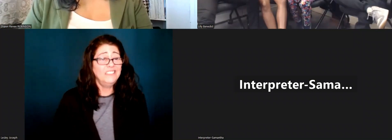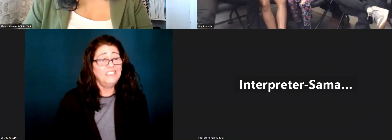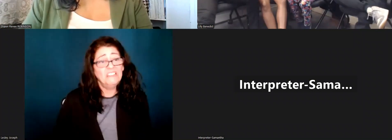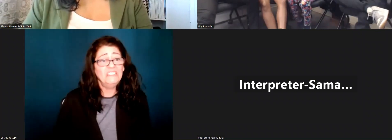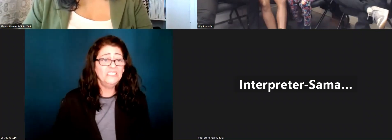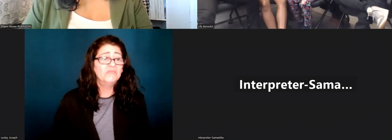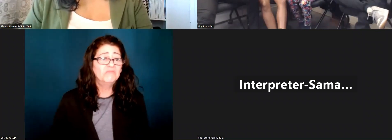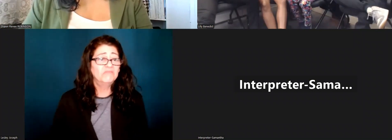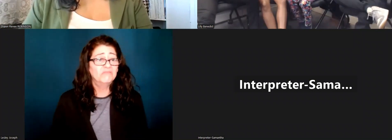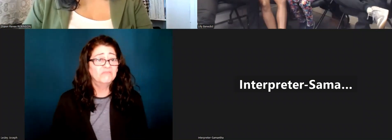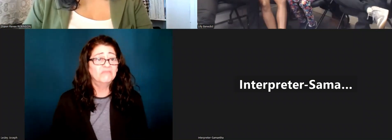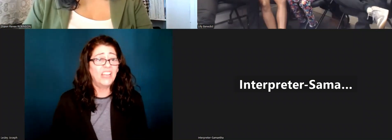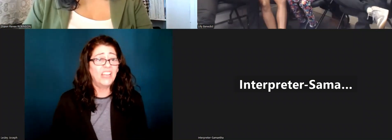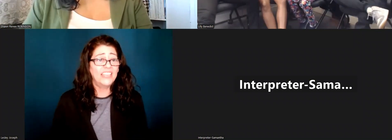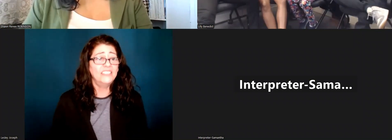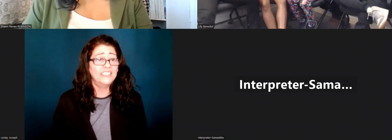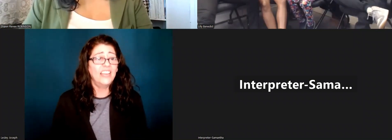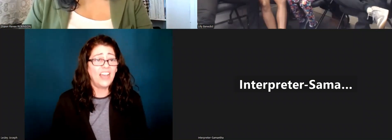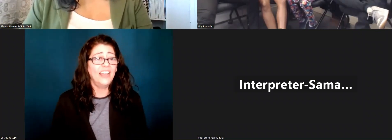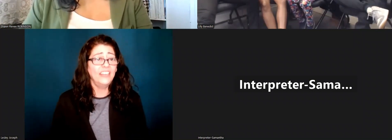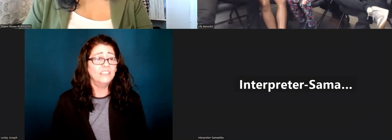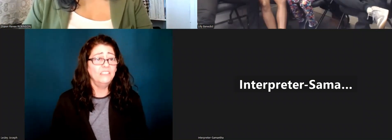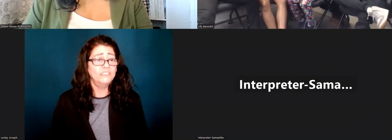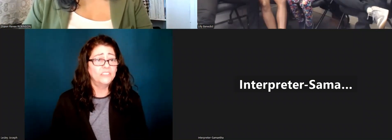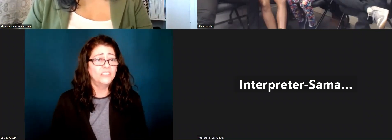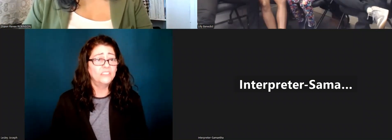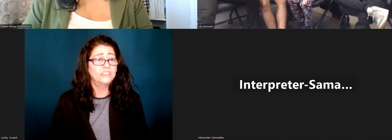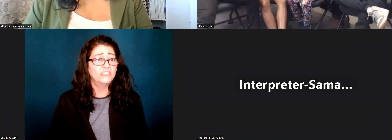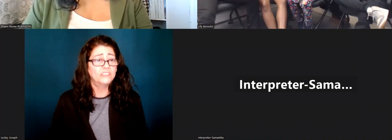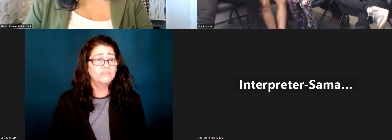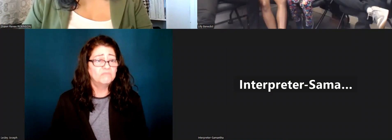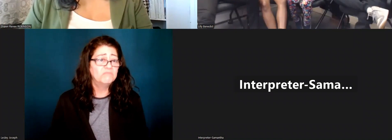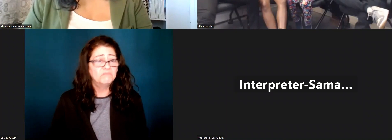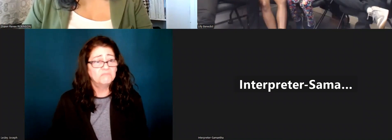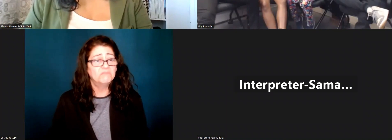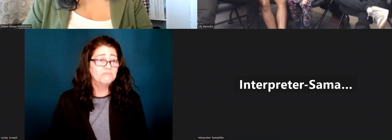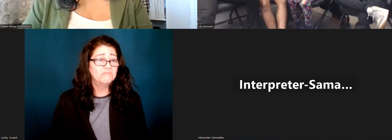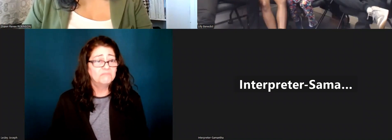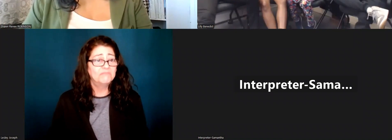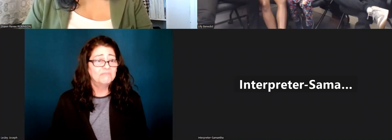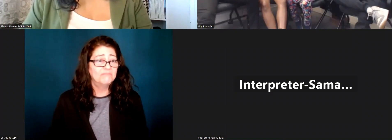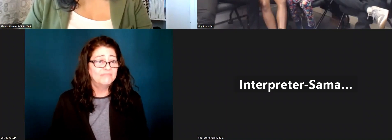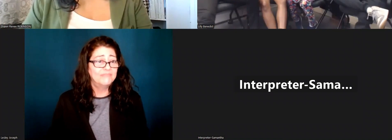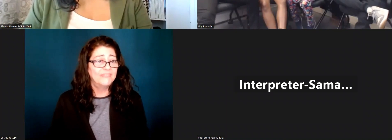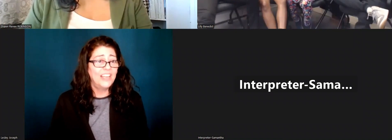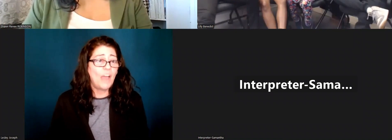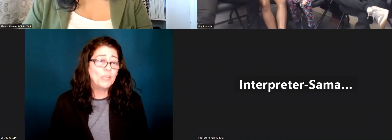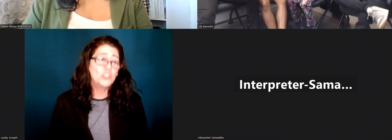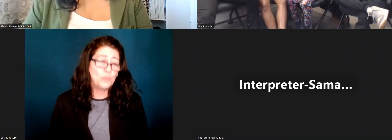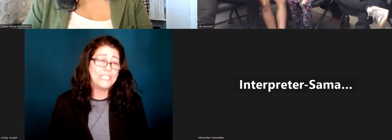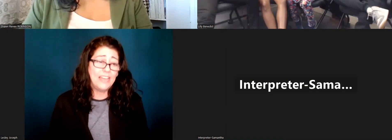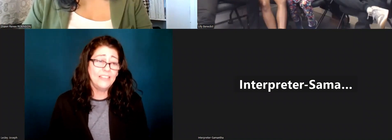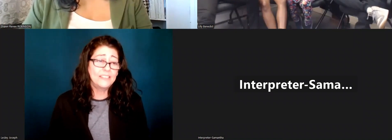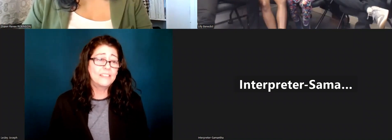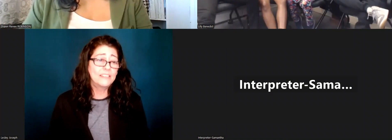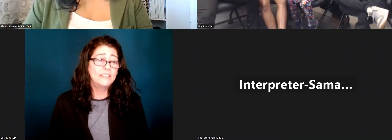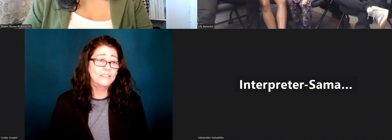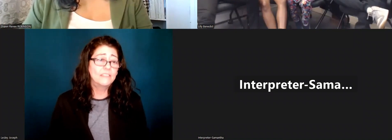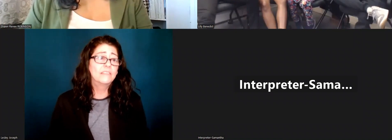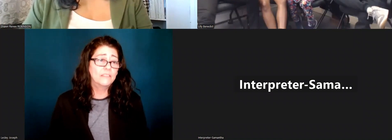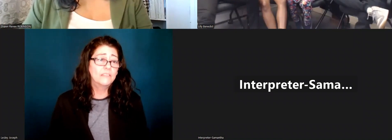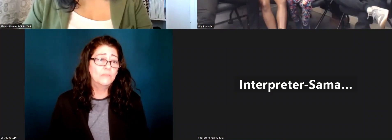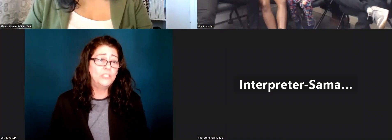Yeah, I guess. Yeah, kind of. I mean, because we